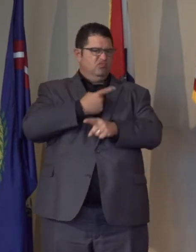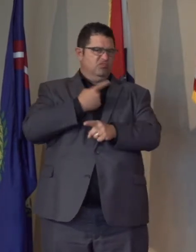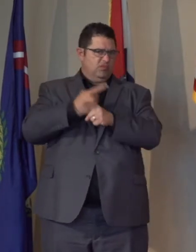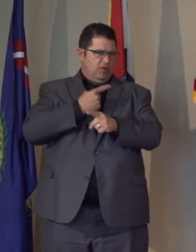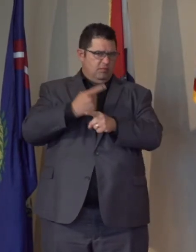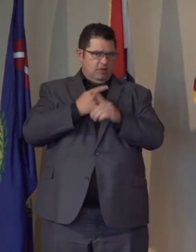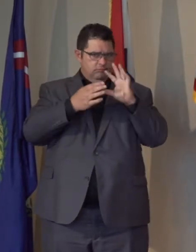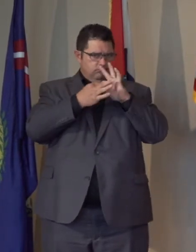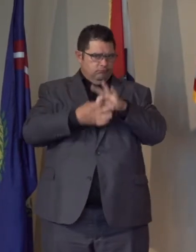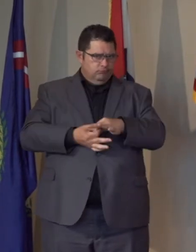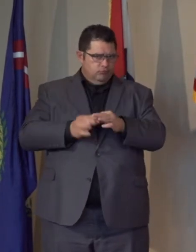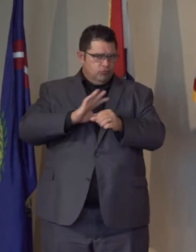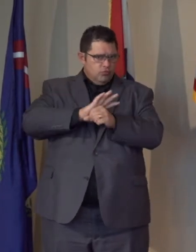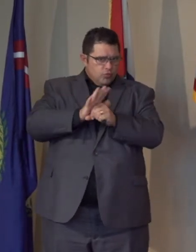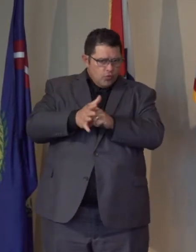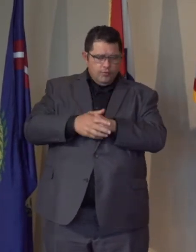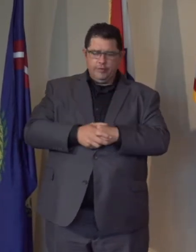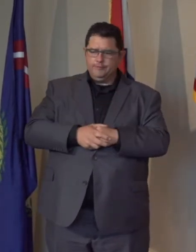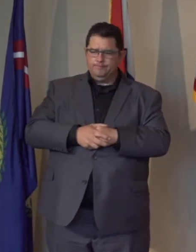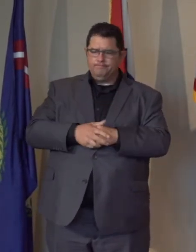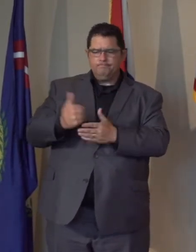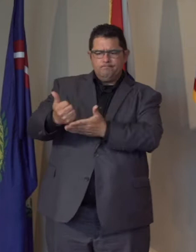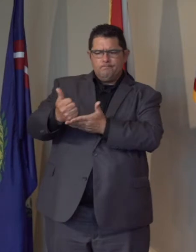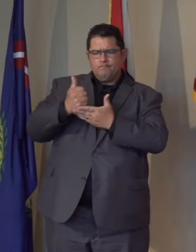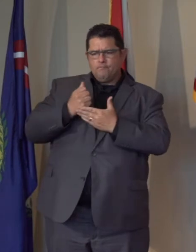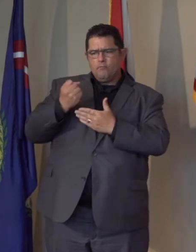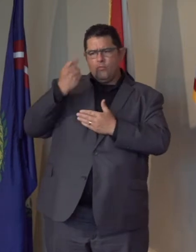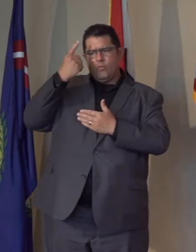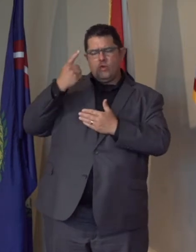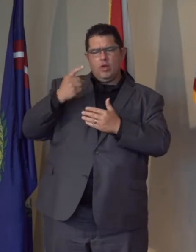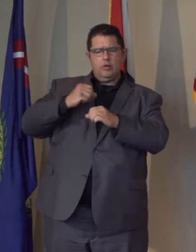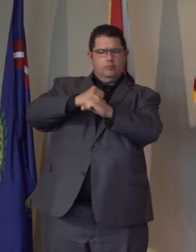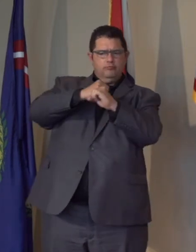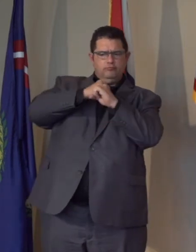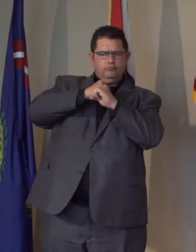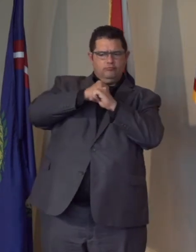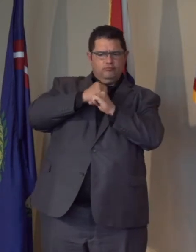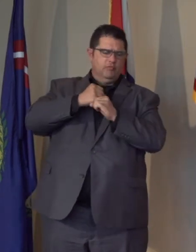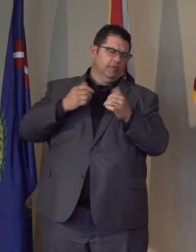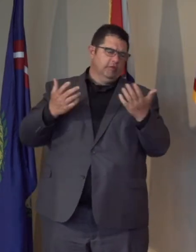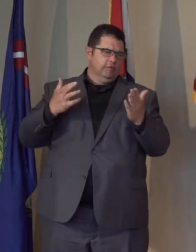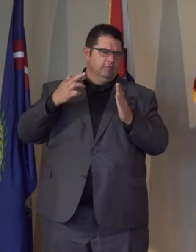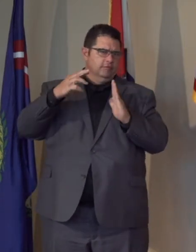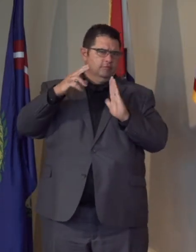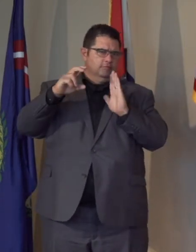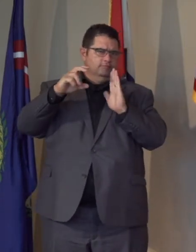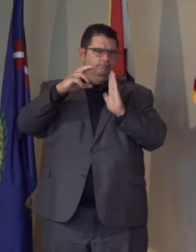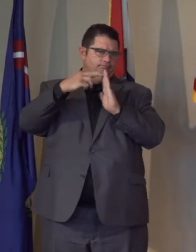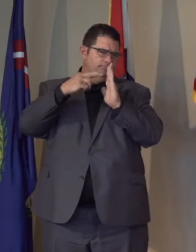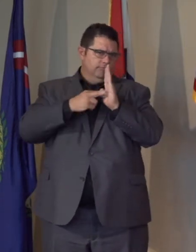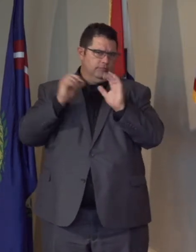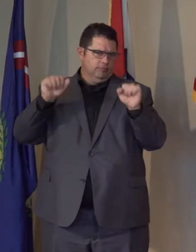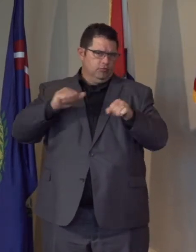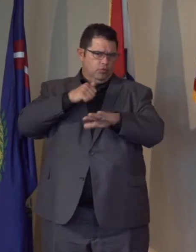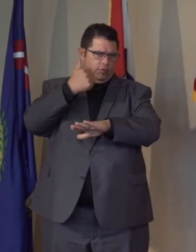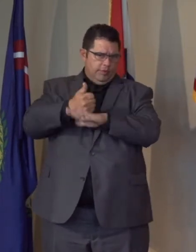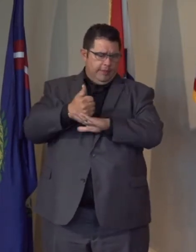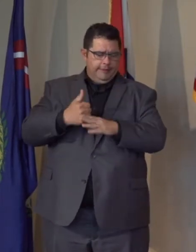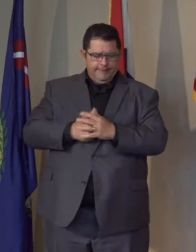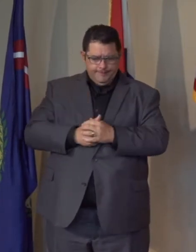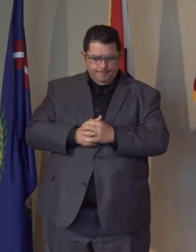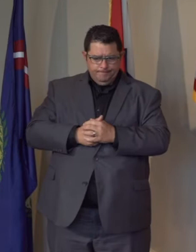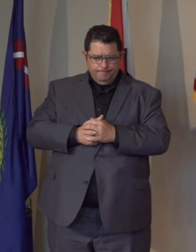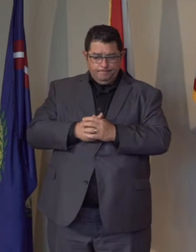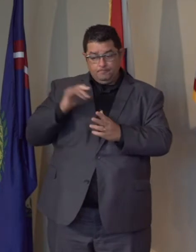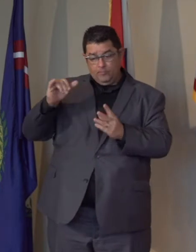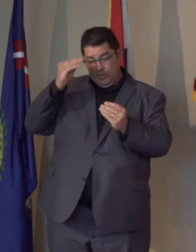will also help us understand any preventative measures that we could be taking. So once the information from the survey